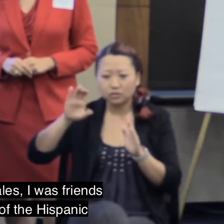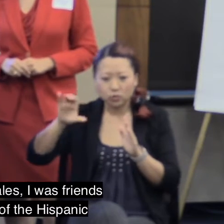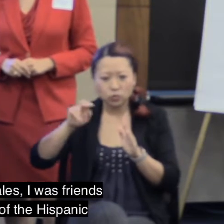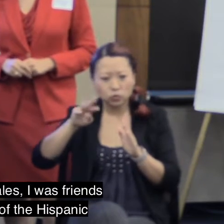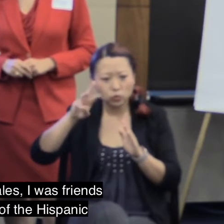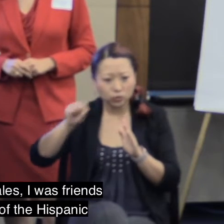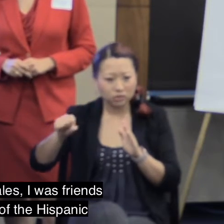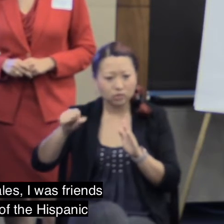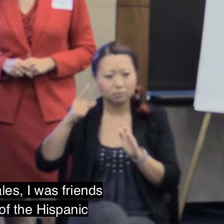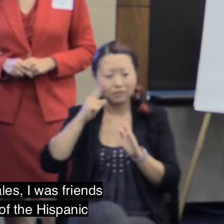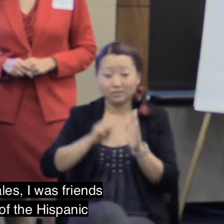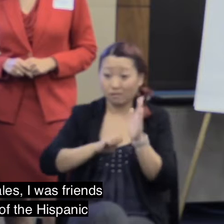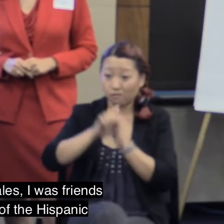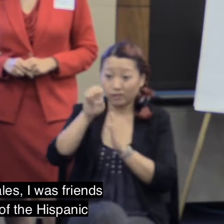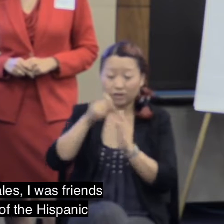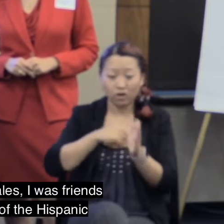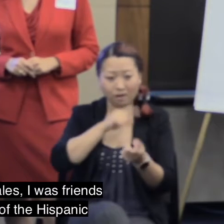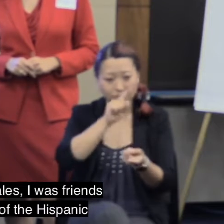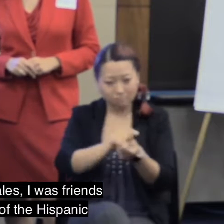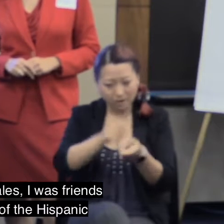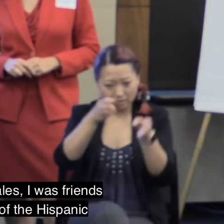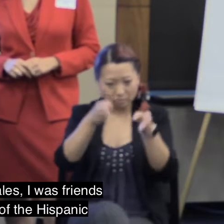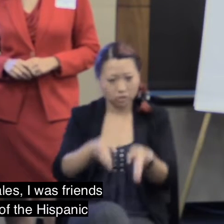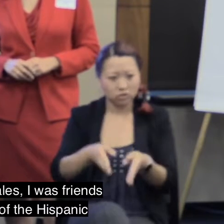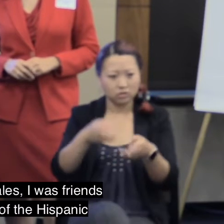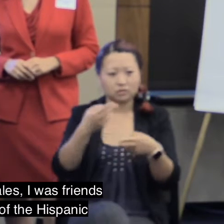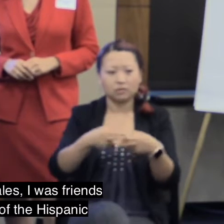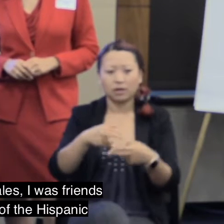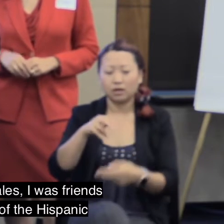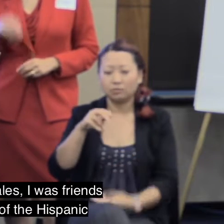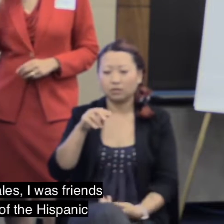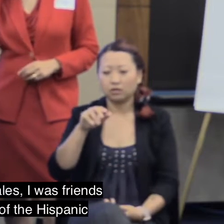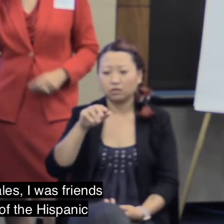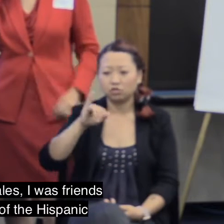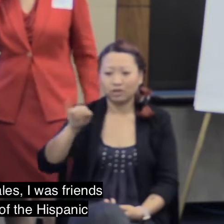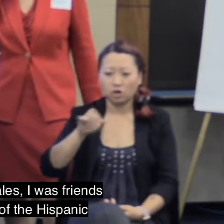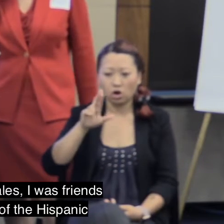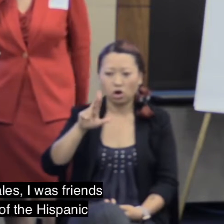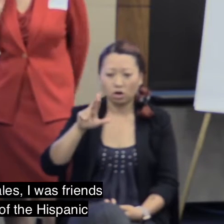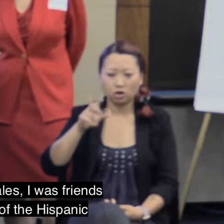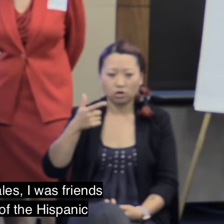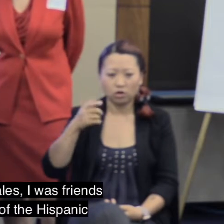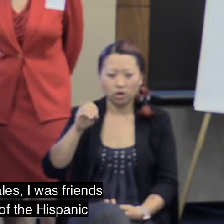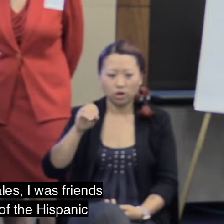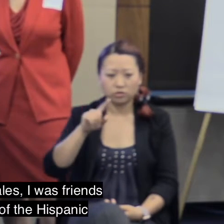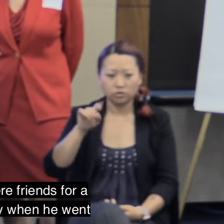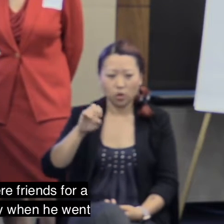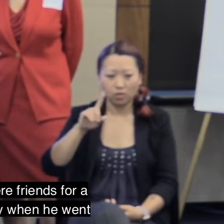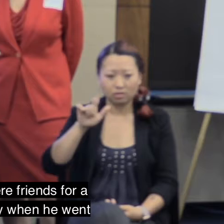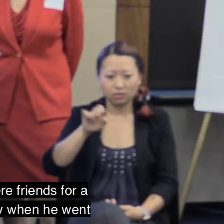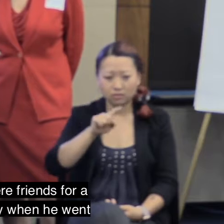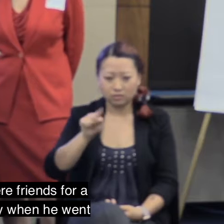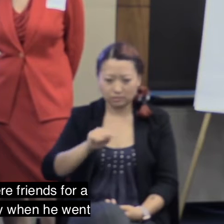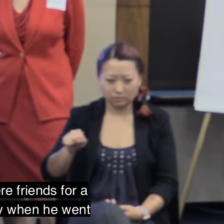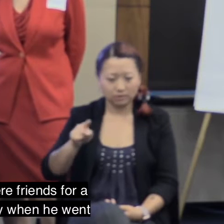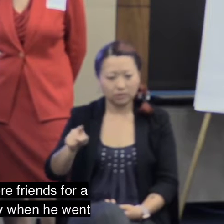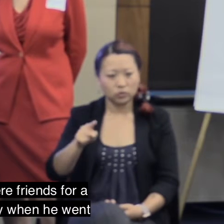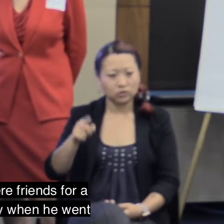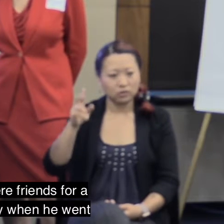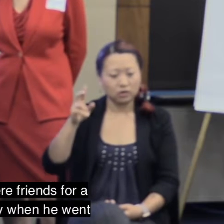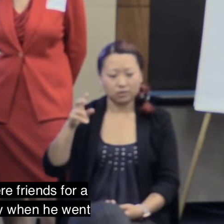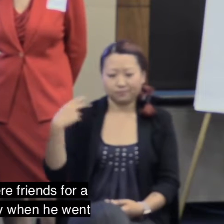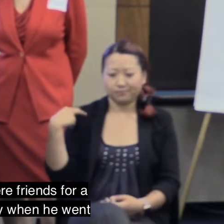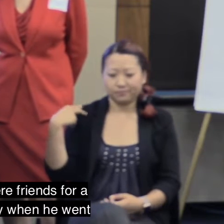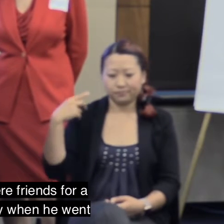J.R. Gonzalez. I was friends with him. He was the president of the Hispanic Chamber of Commerce.